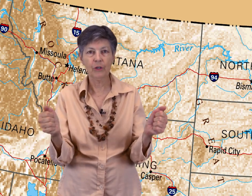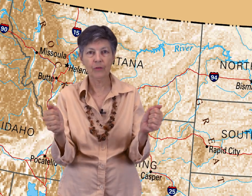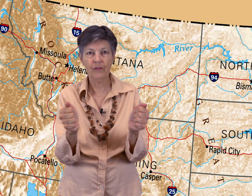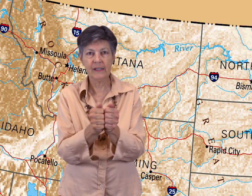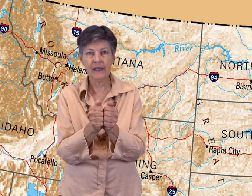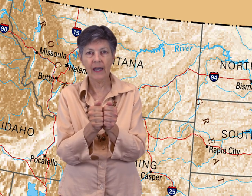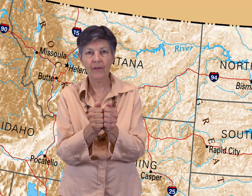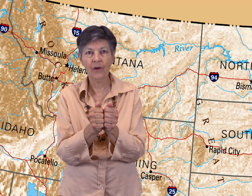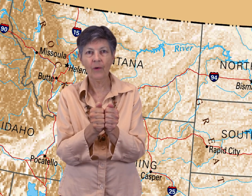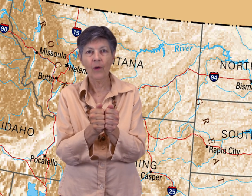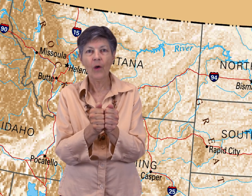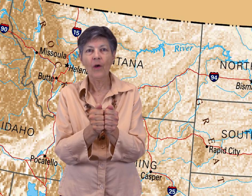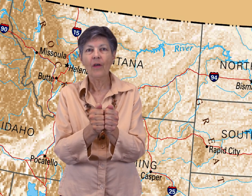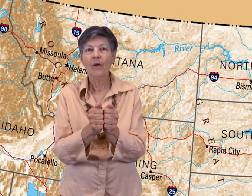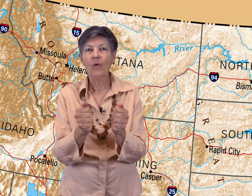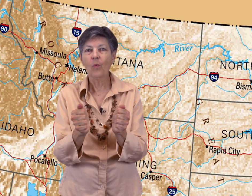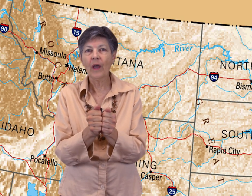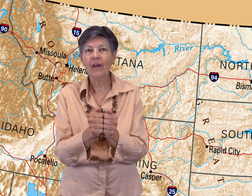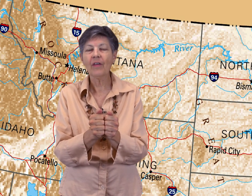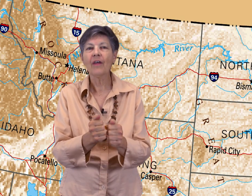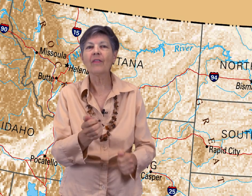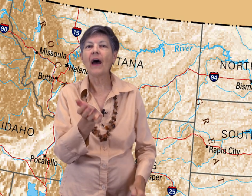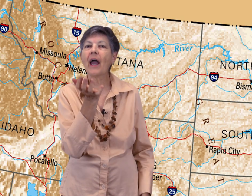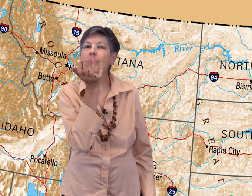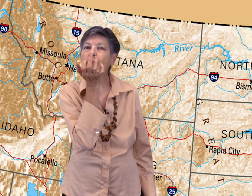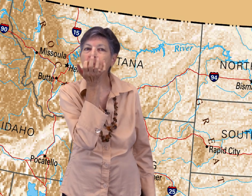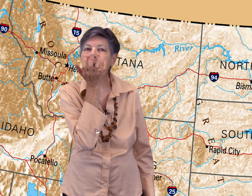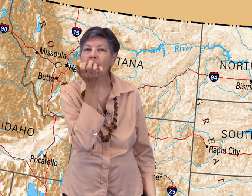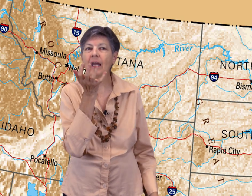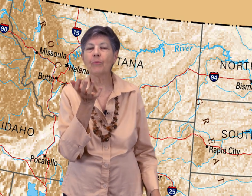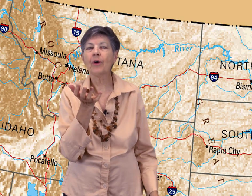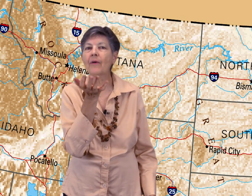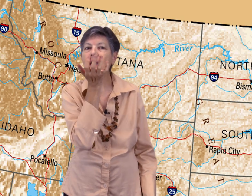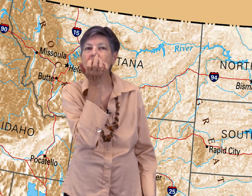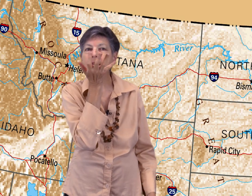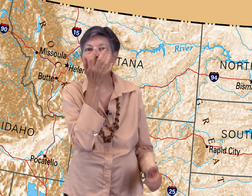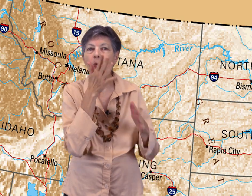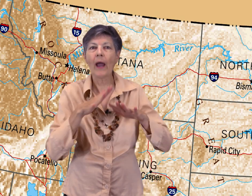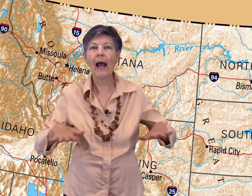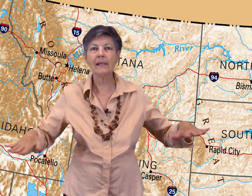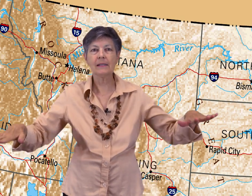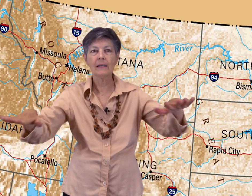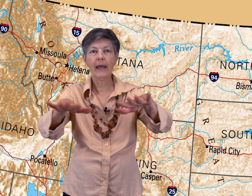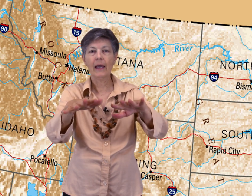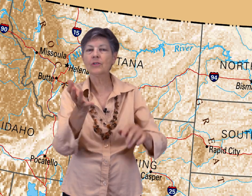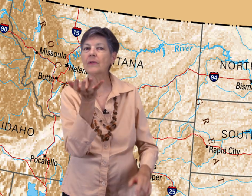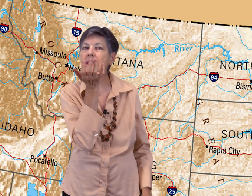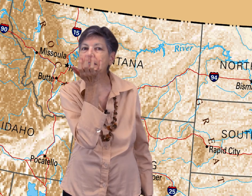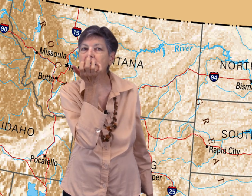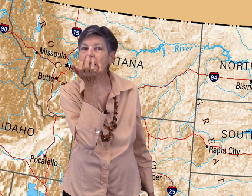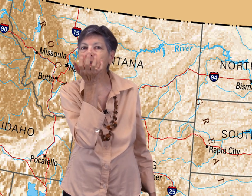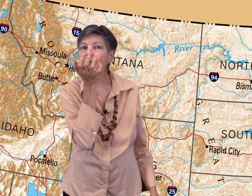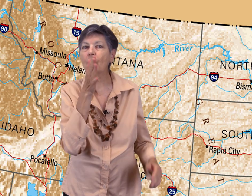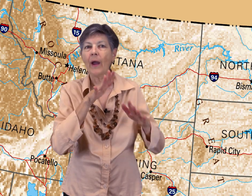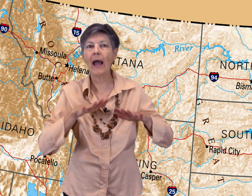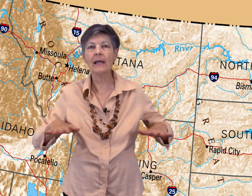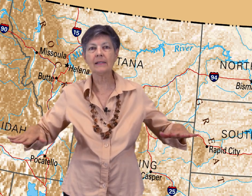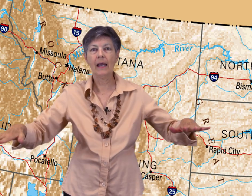put your fists together, with thy prairie. And a prairie is a grassland. So this is a sign for grass